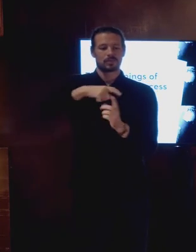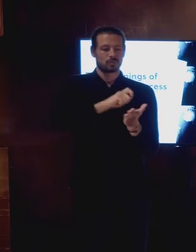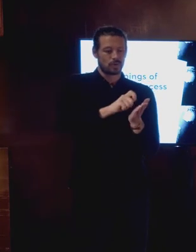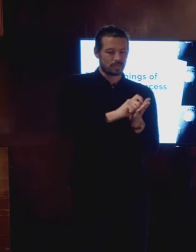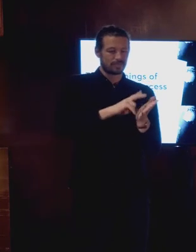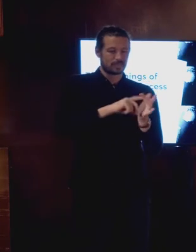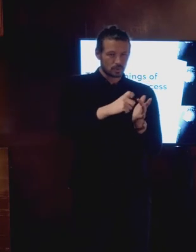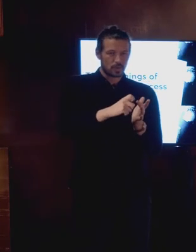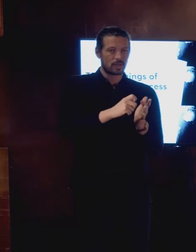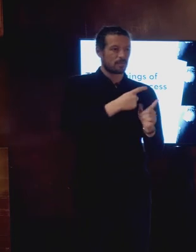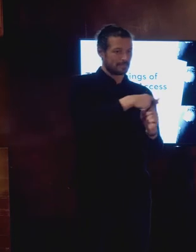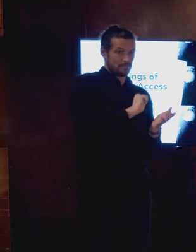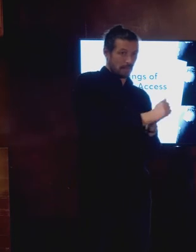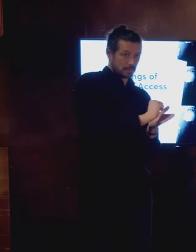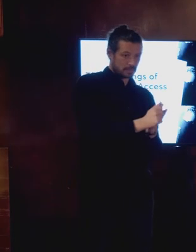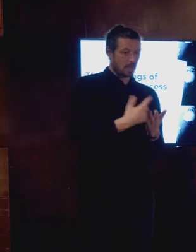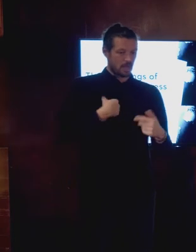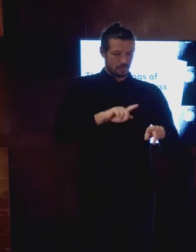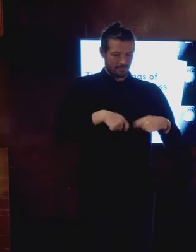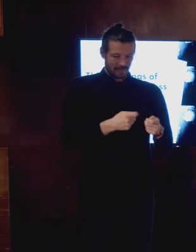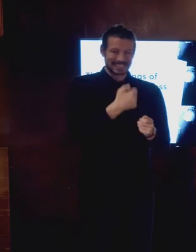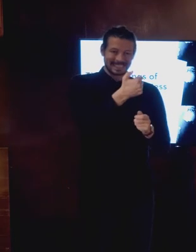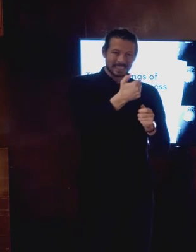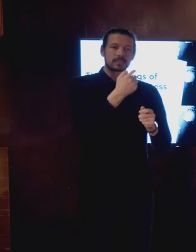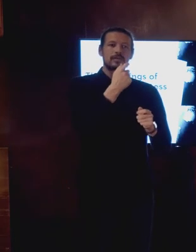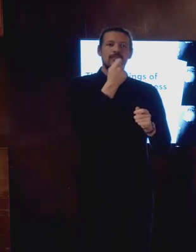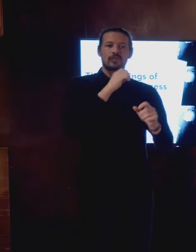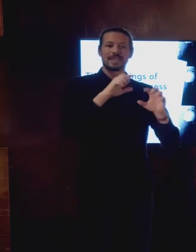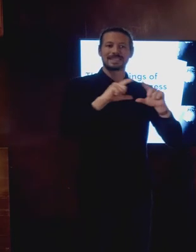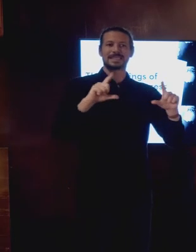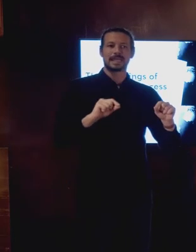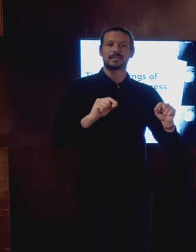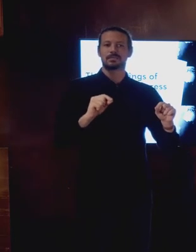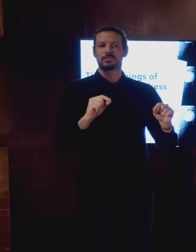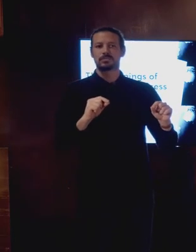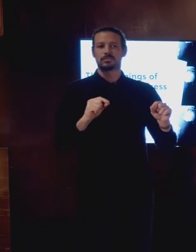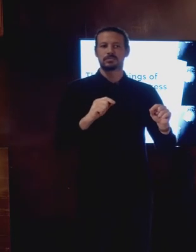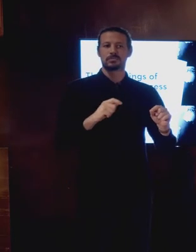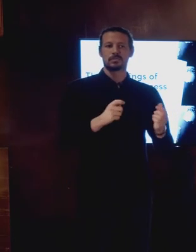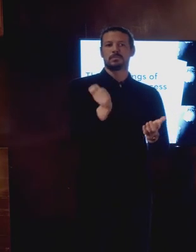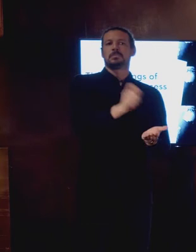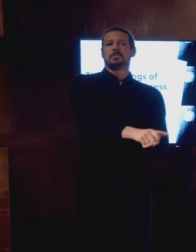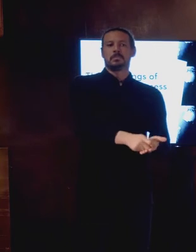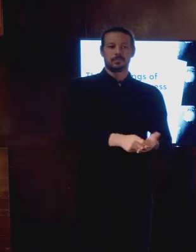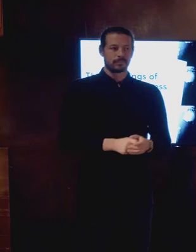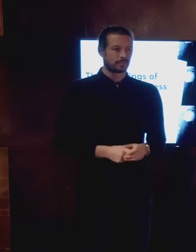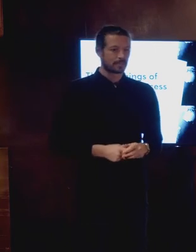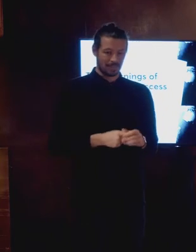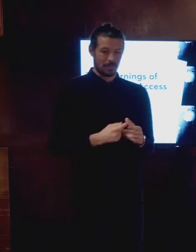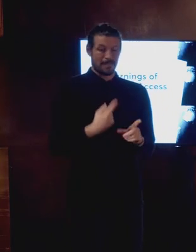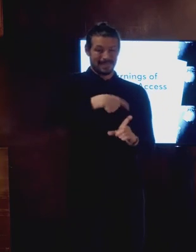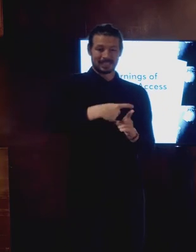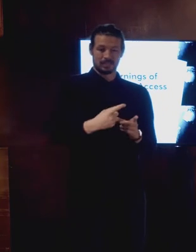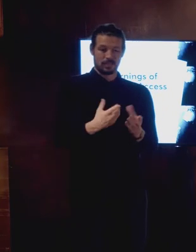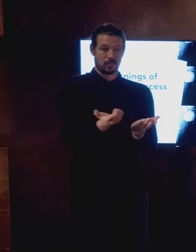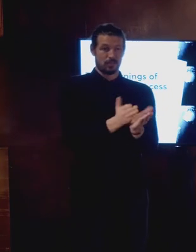in providing 6 tickets for free, I think, So 6, yeah, and that included the book in there as well. And now